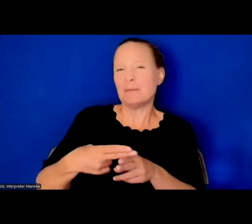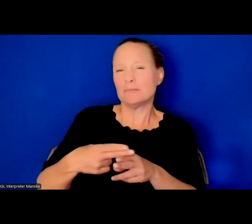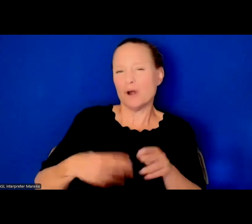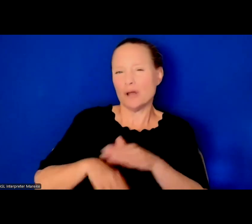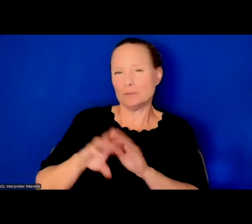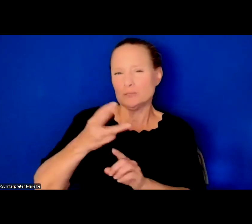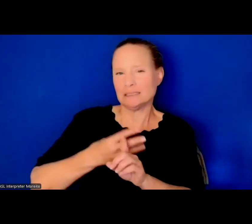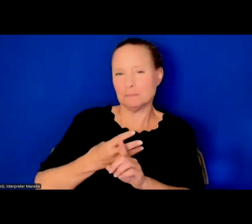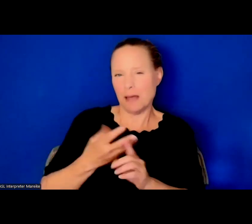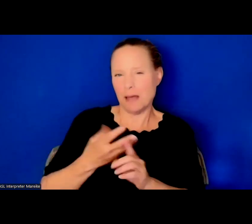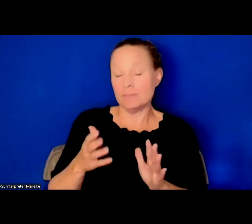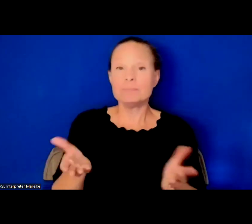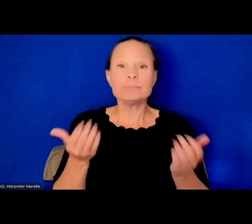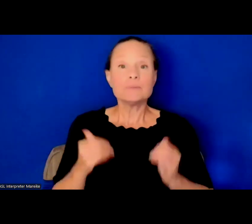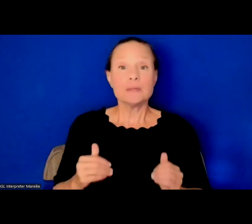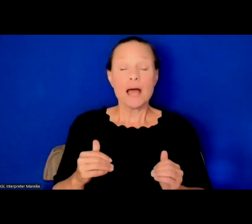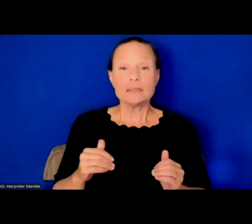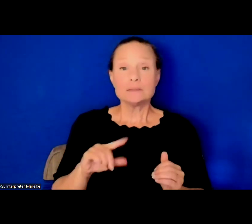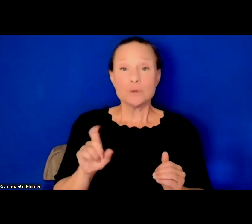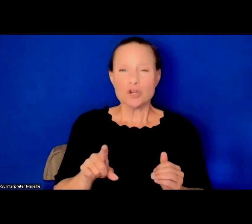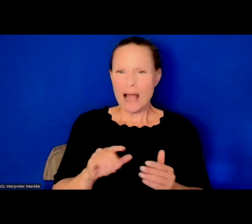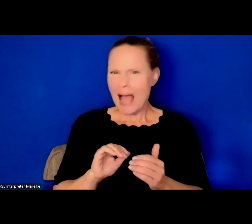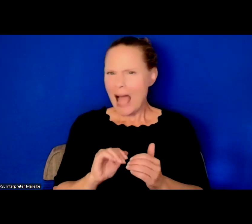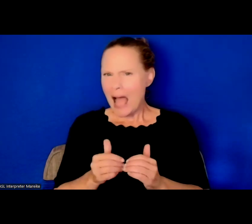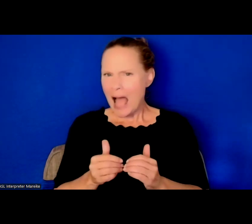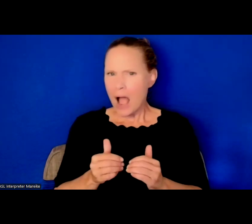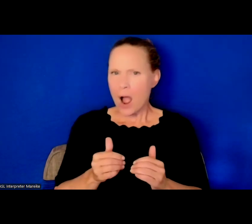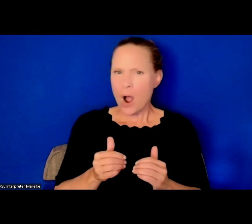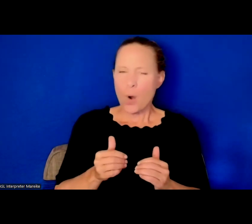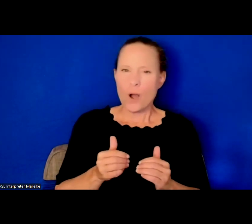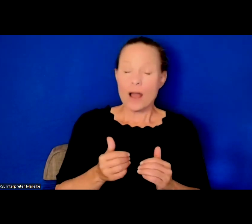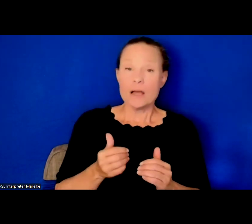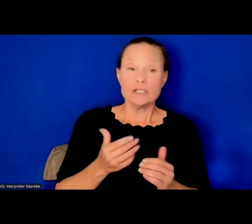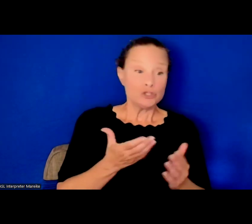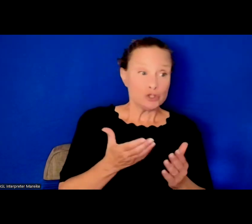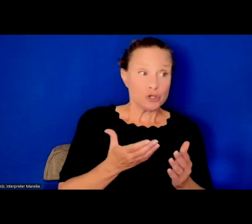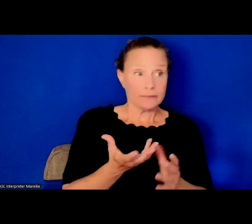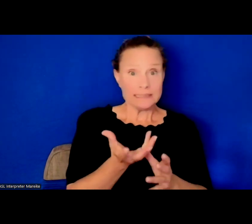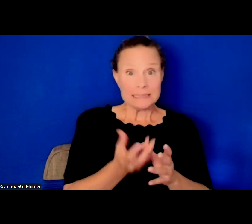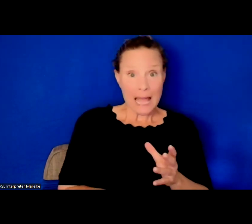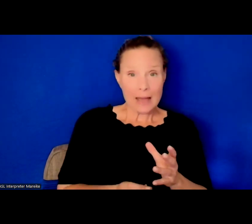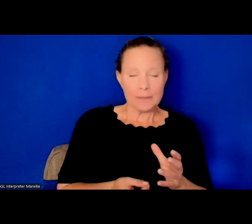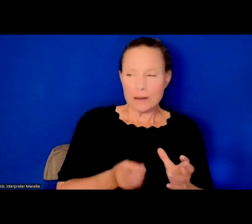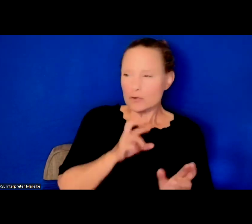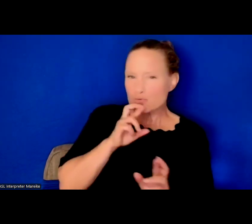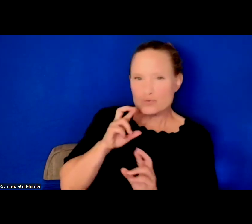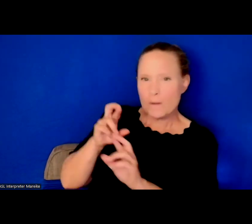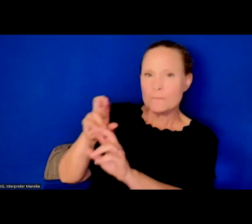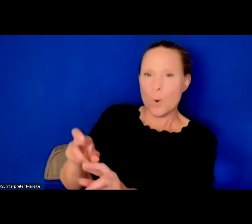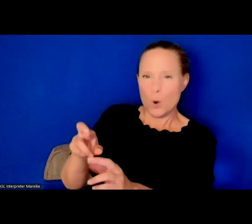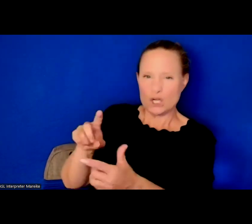Thank you. The next question says, how does a gap in services get reported?